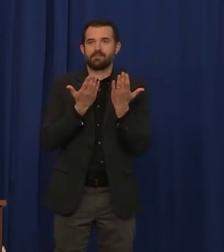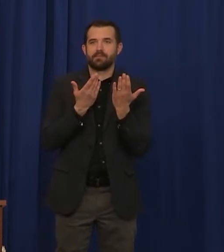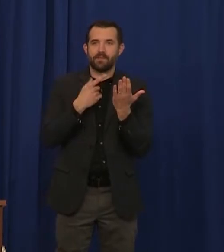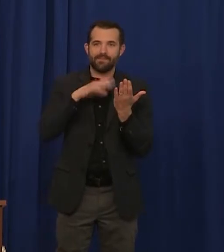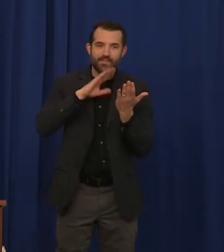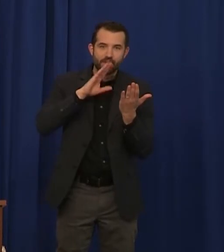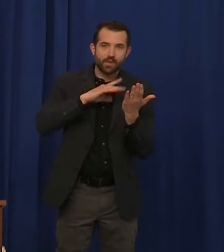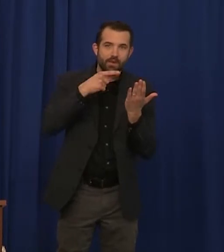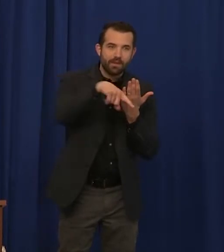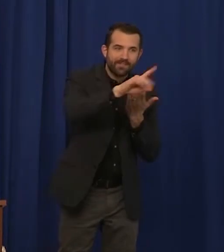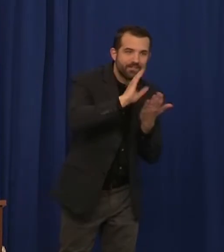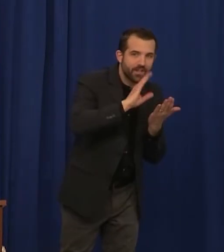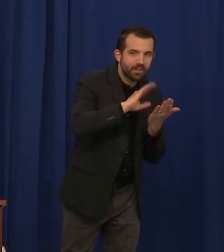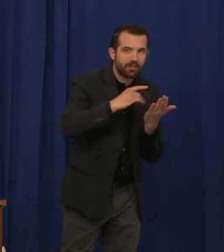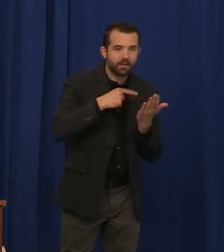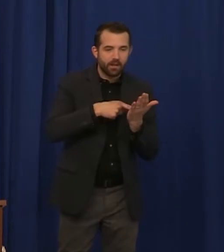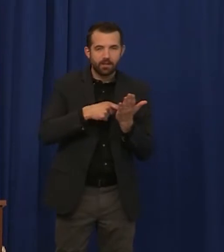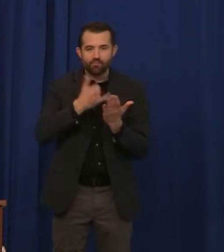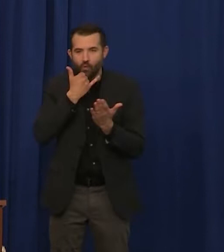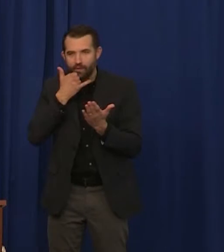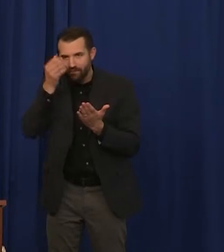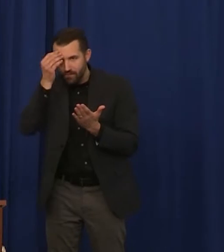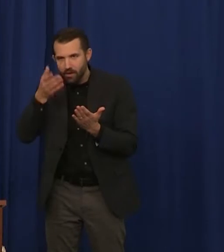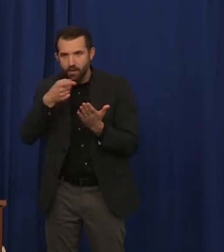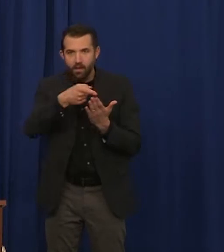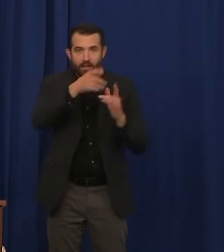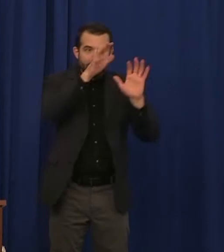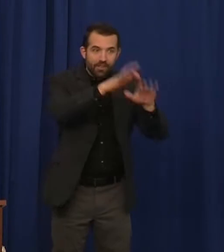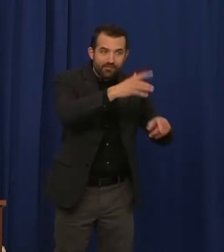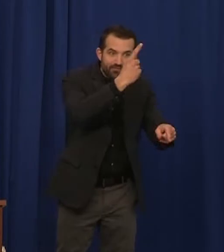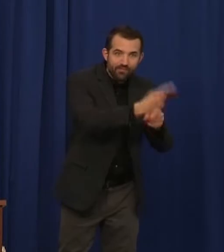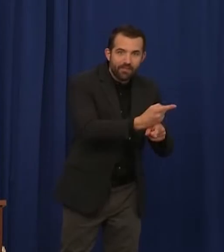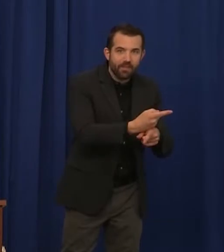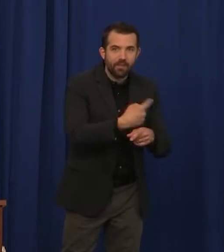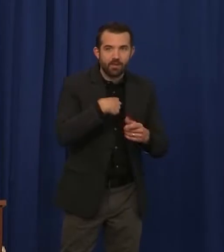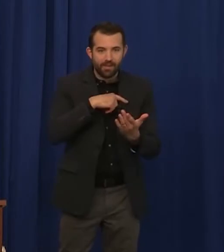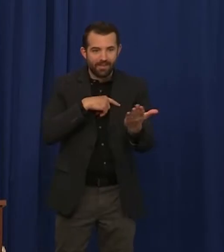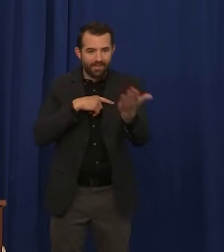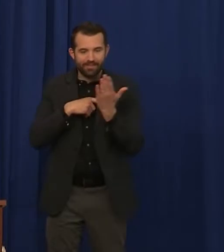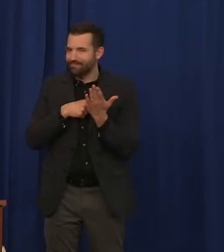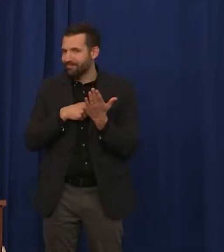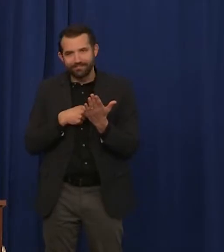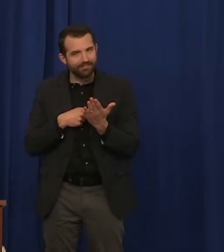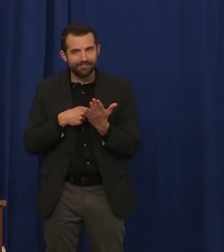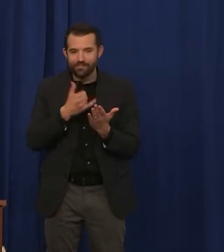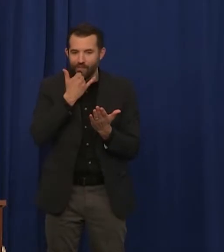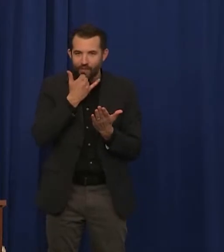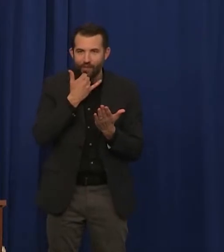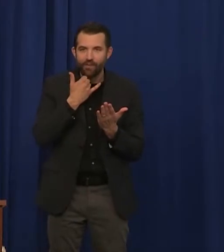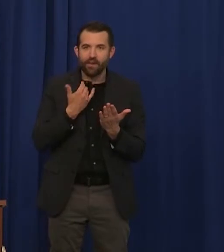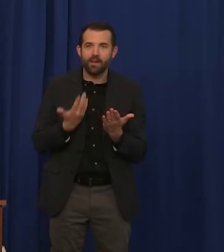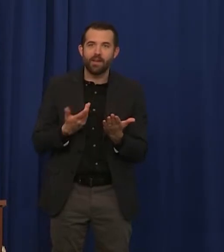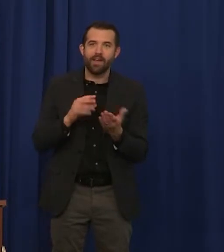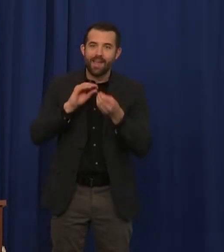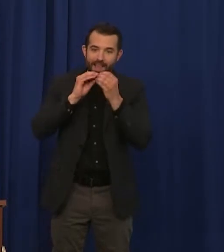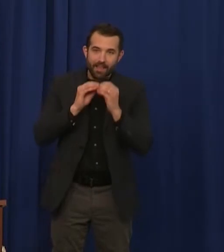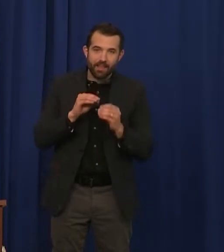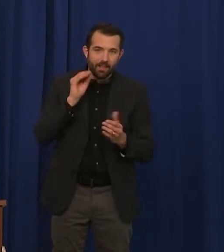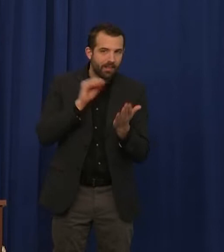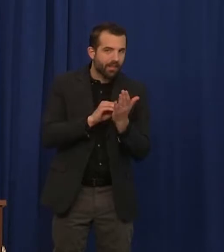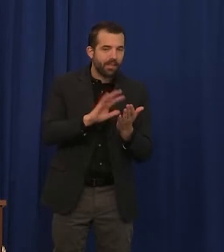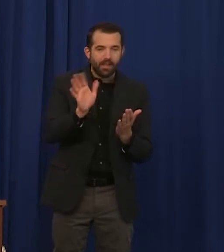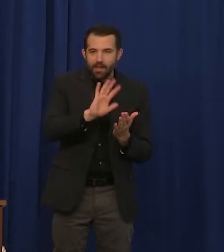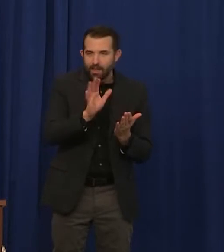was because information was put on the forms incorrectly, requiring some